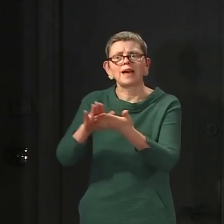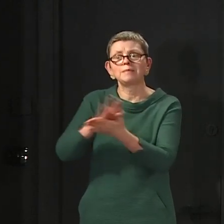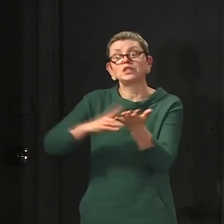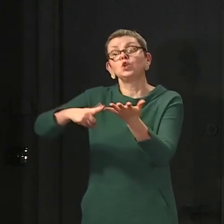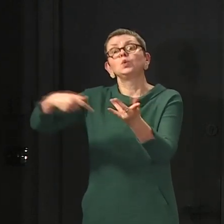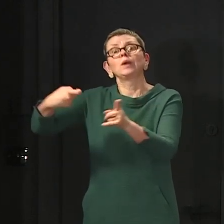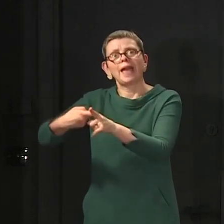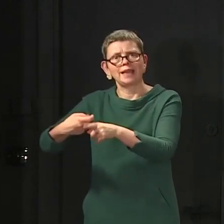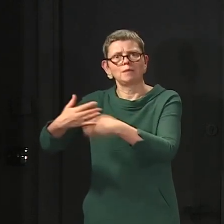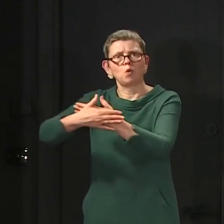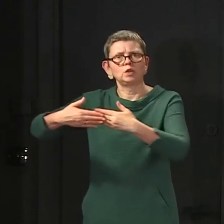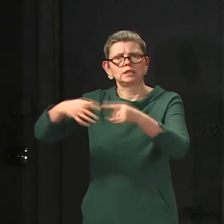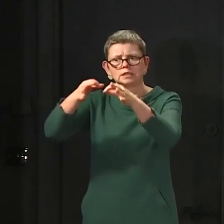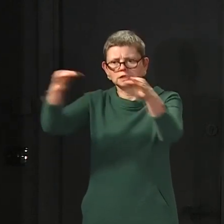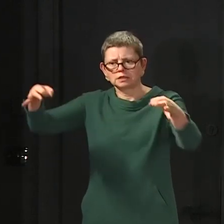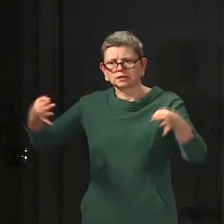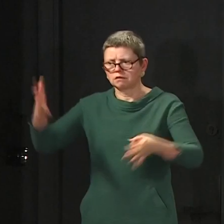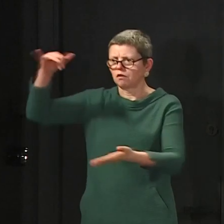lifting restrictions